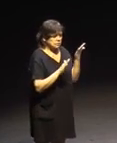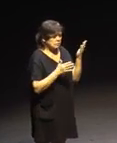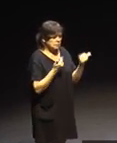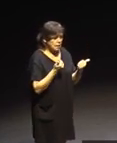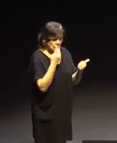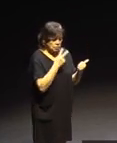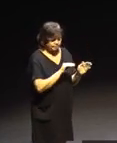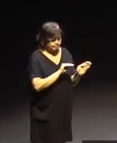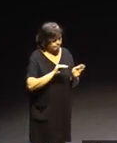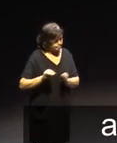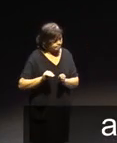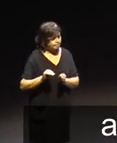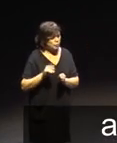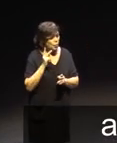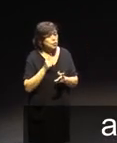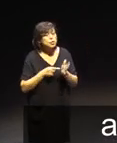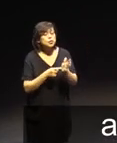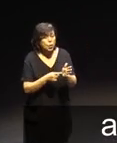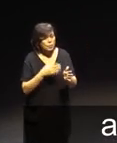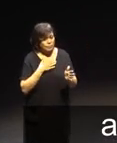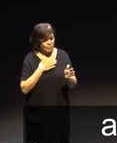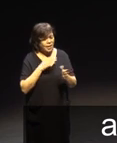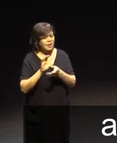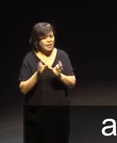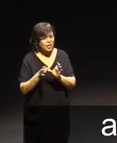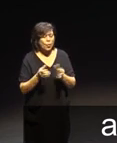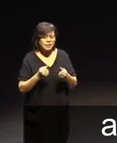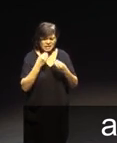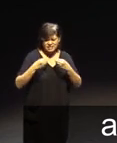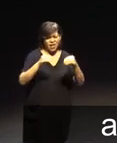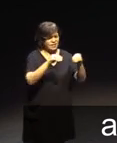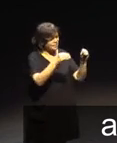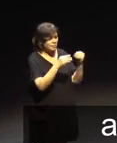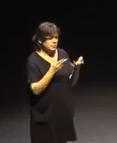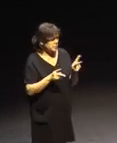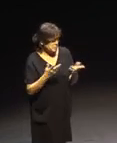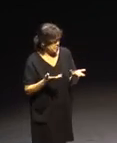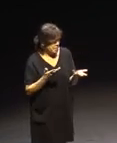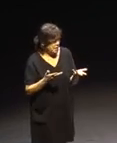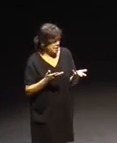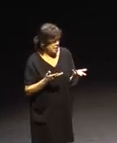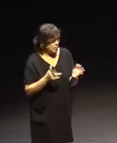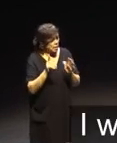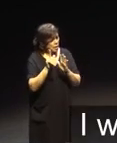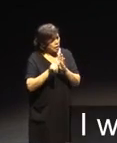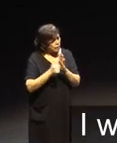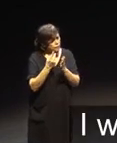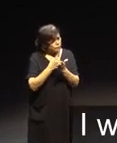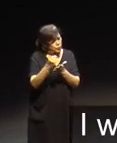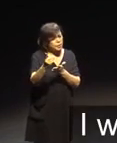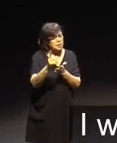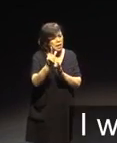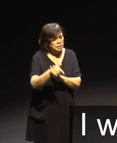kept it aside. I was going to show it to my colleague and say, let's make this into a merchandise that someone can buy. And then a few weeks later, I